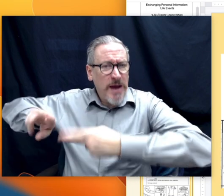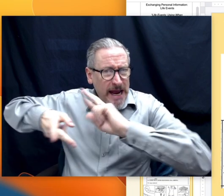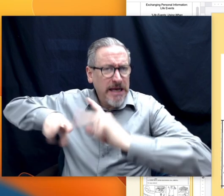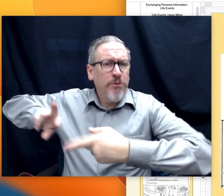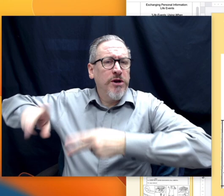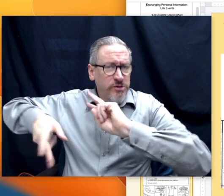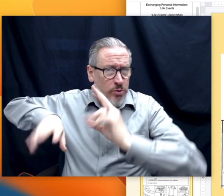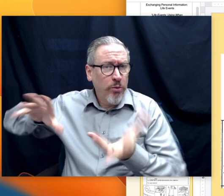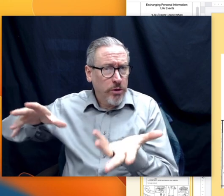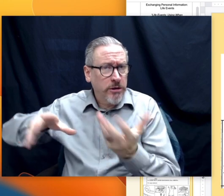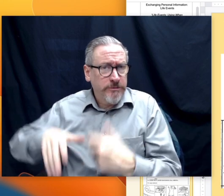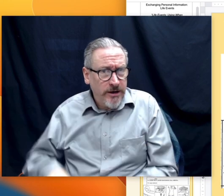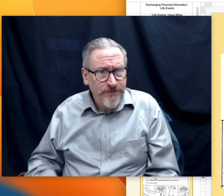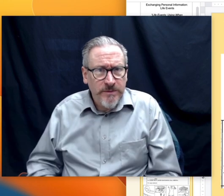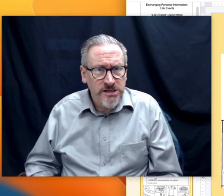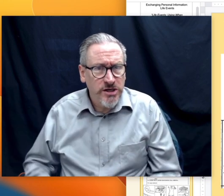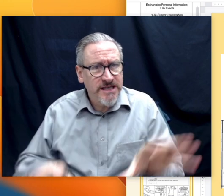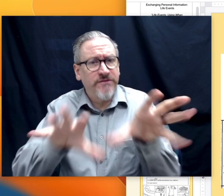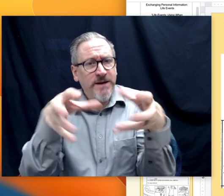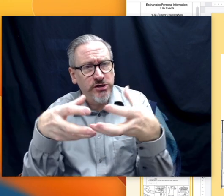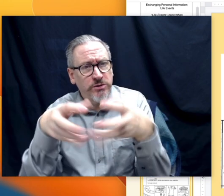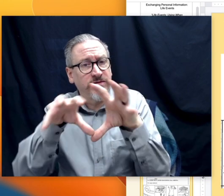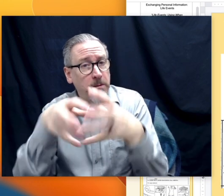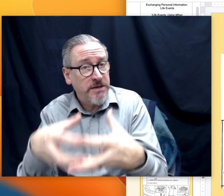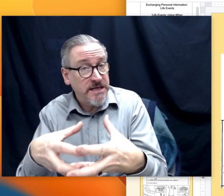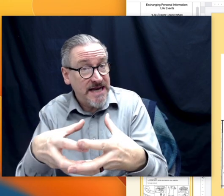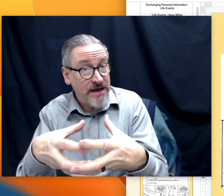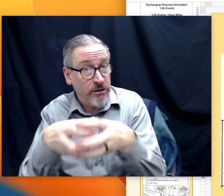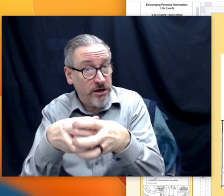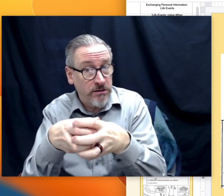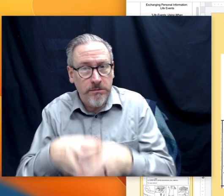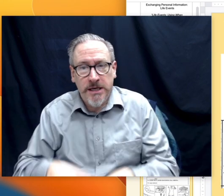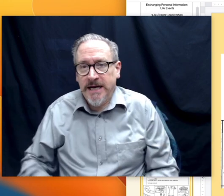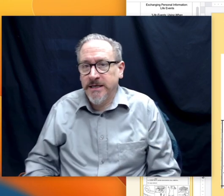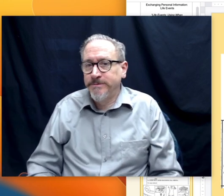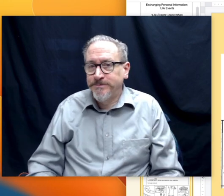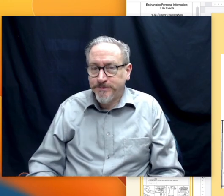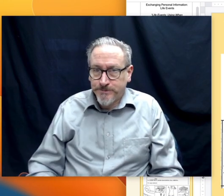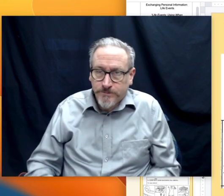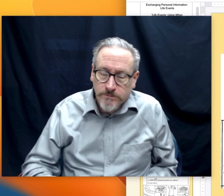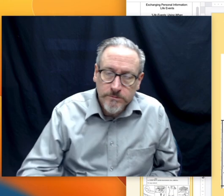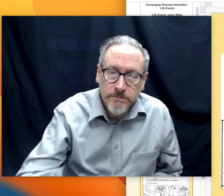so any one of those will work, right? As long as the information is sort of lumped together and connected.